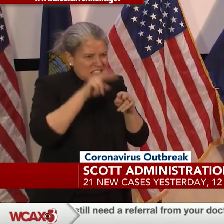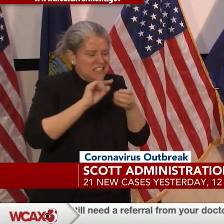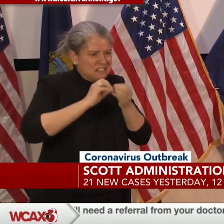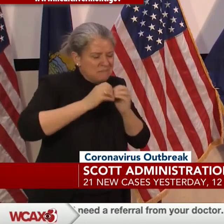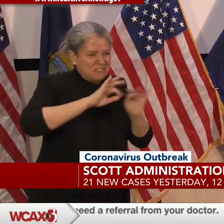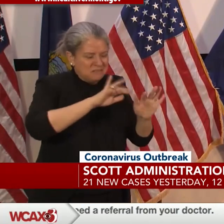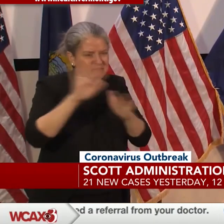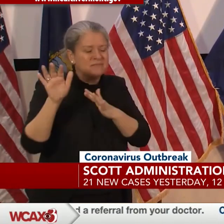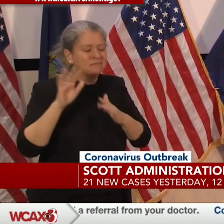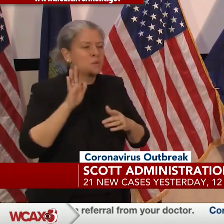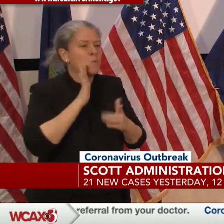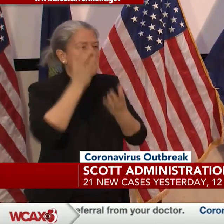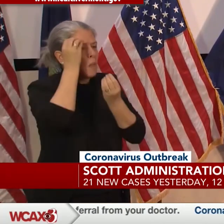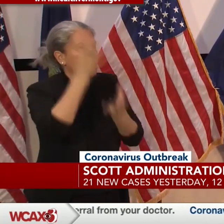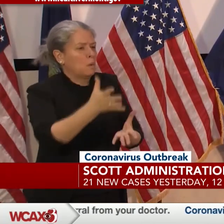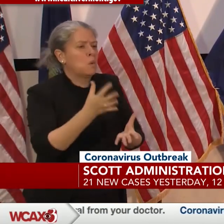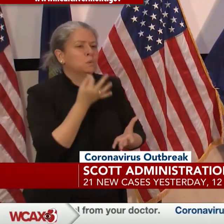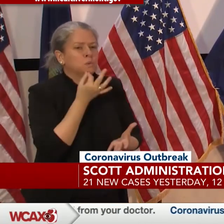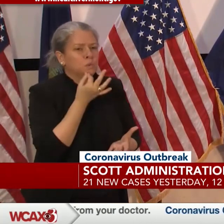Thank you.